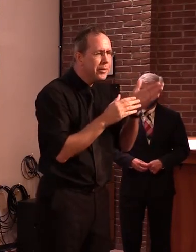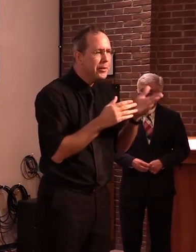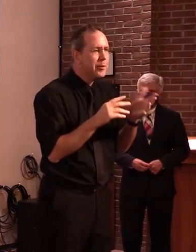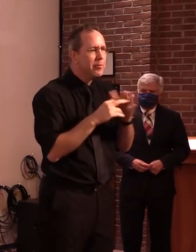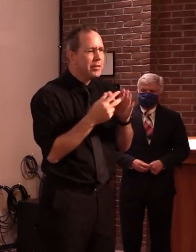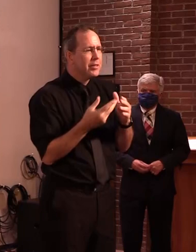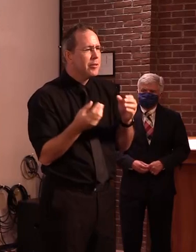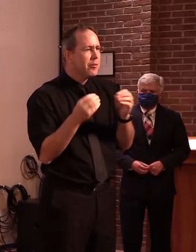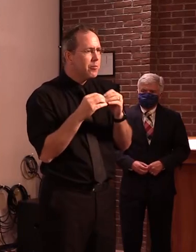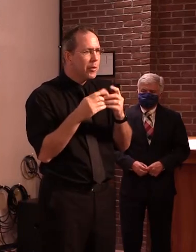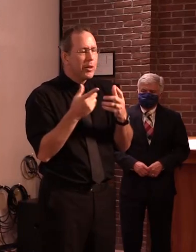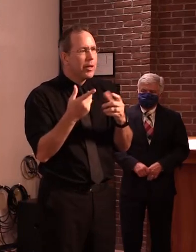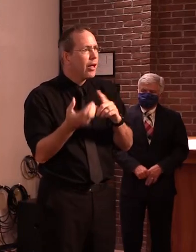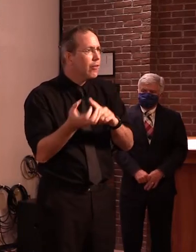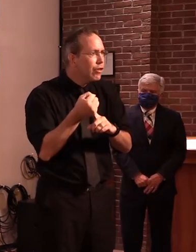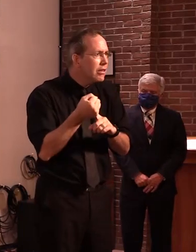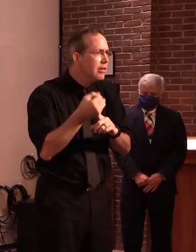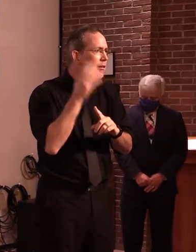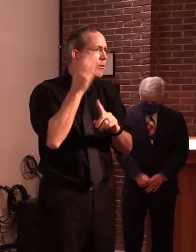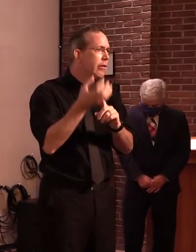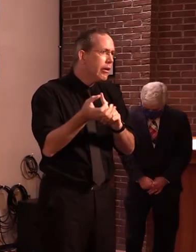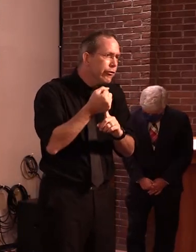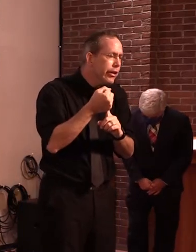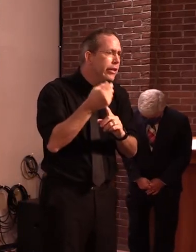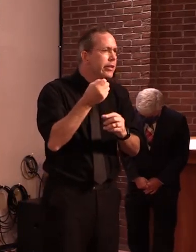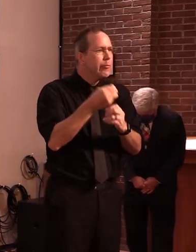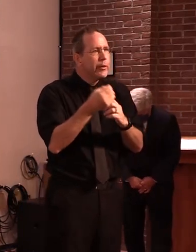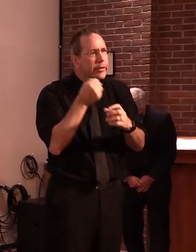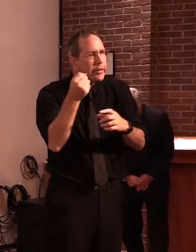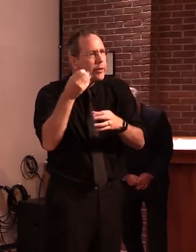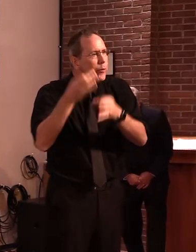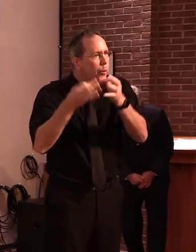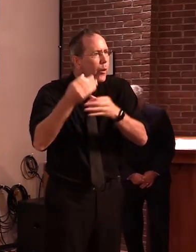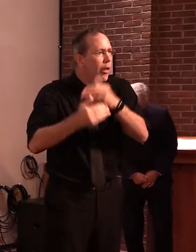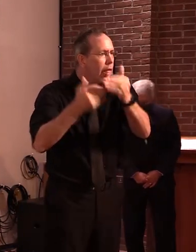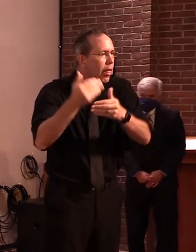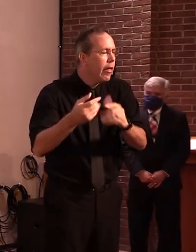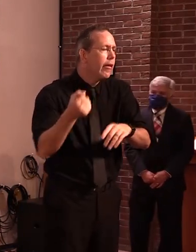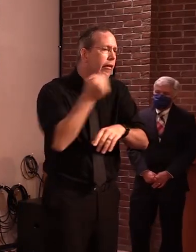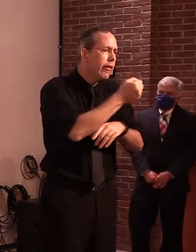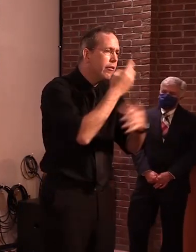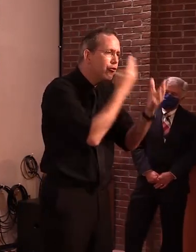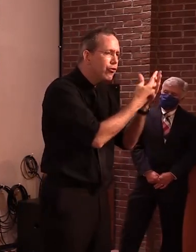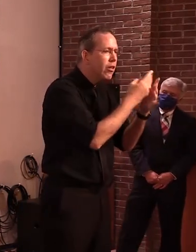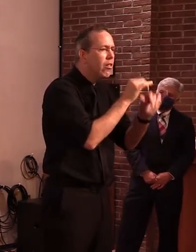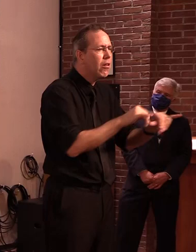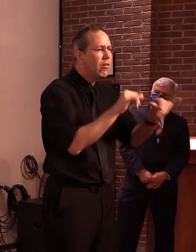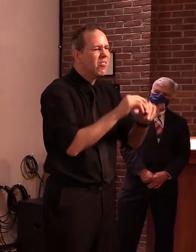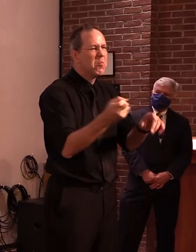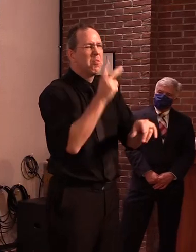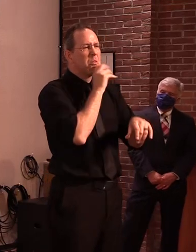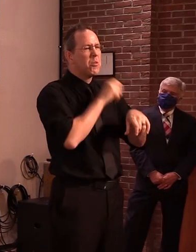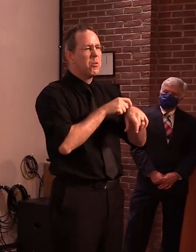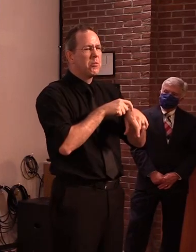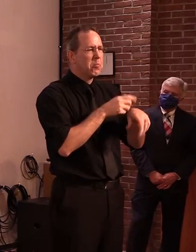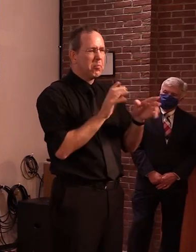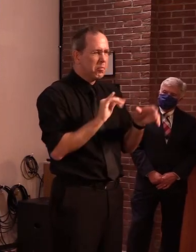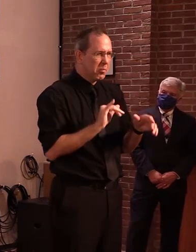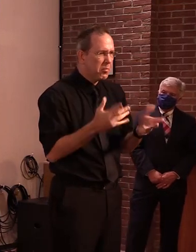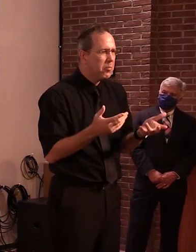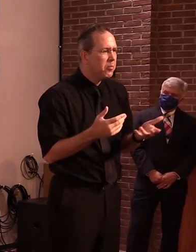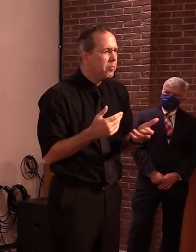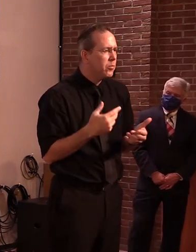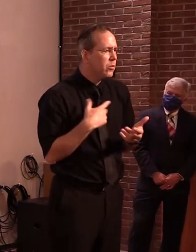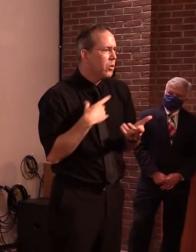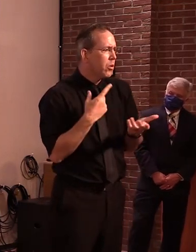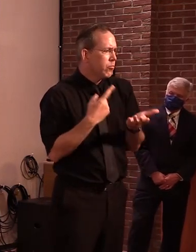it's something, you know, it's a great question. It's something that I've been asking myself of corrections and Secretary Smith to keep